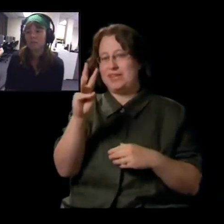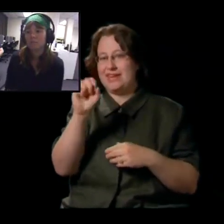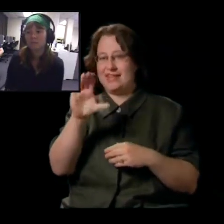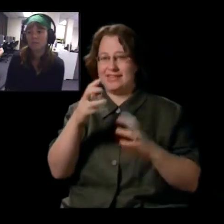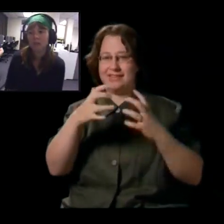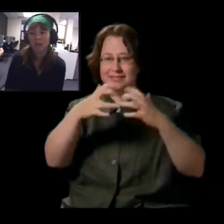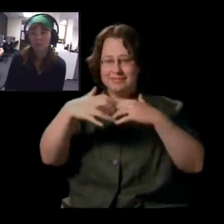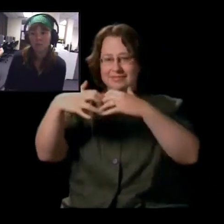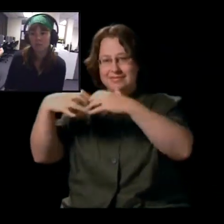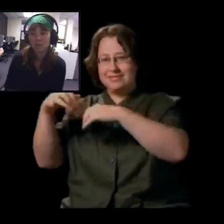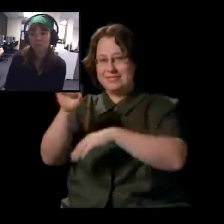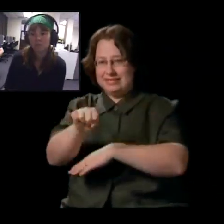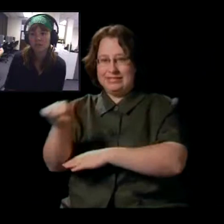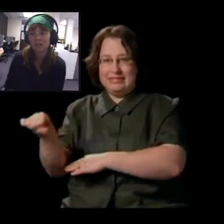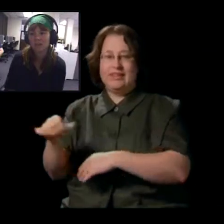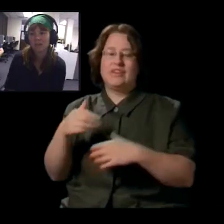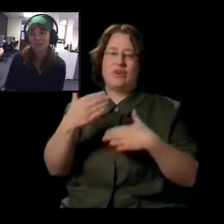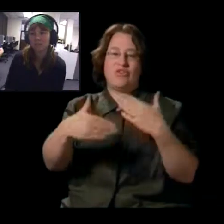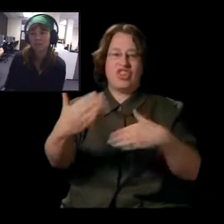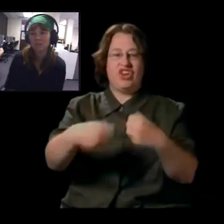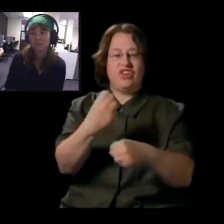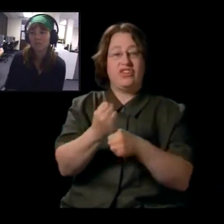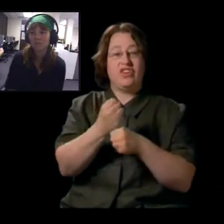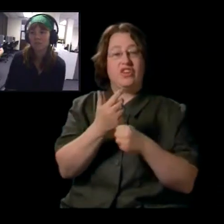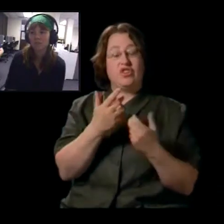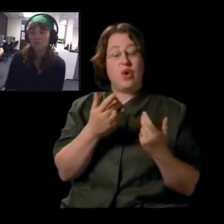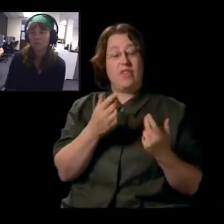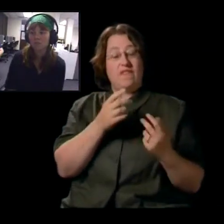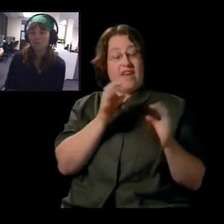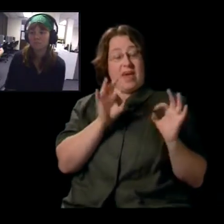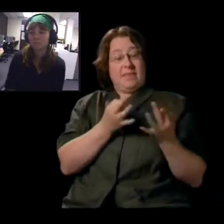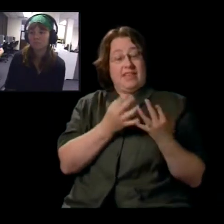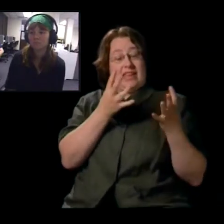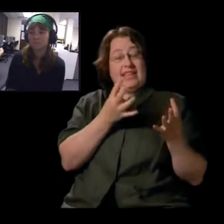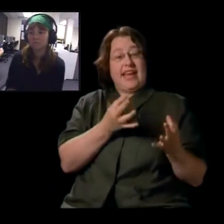here in Minnesota and in Wisconsin that kind of have